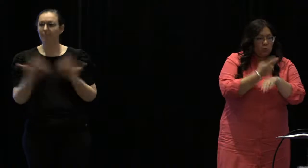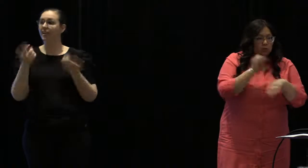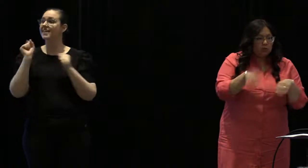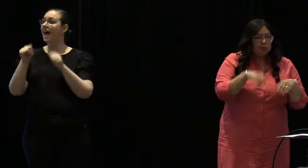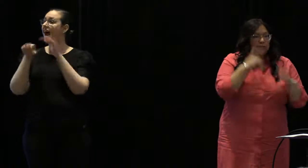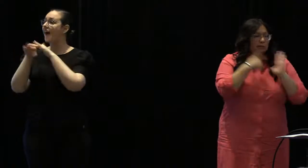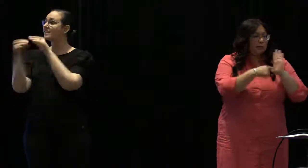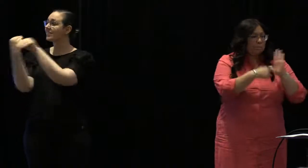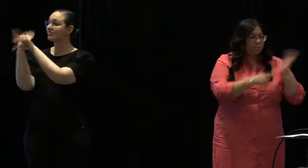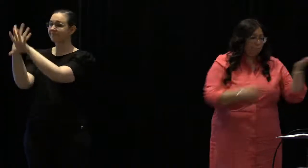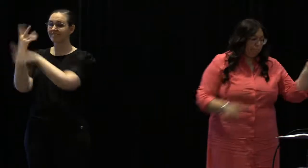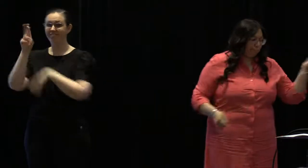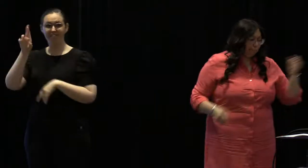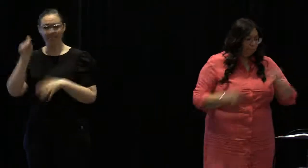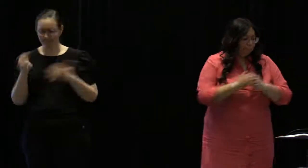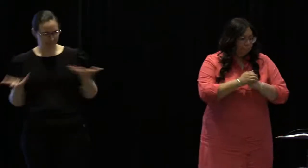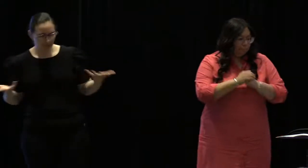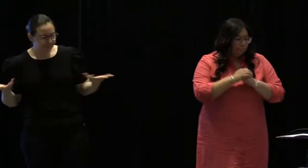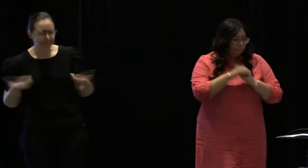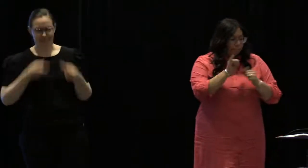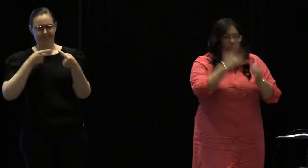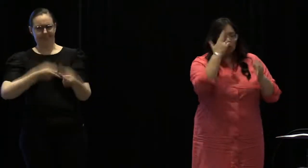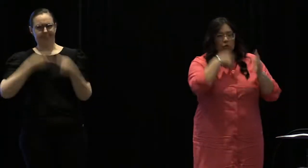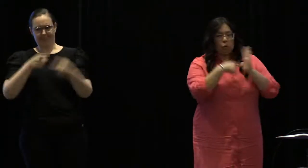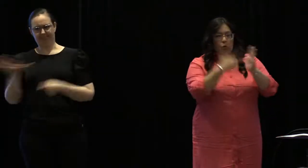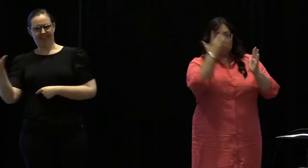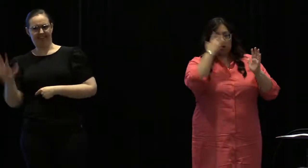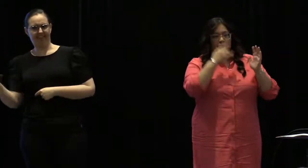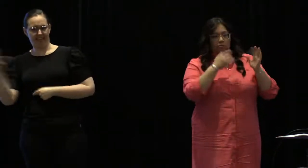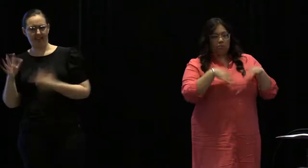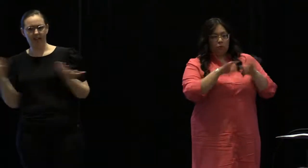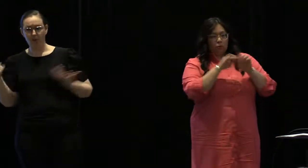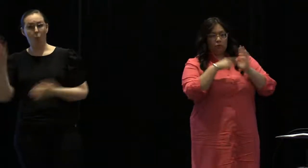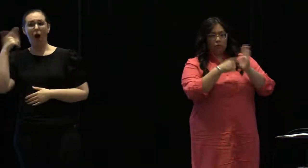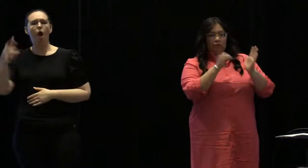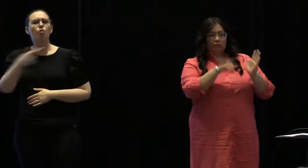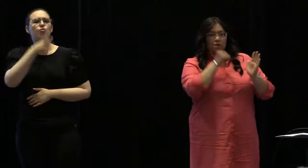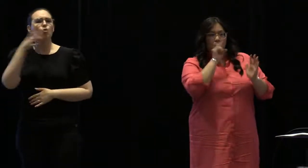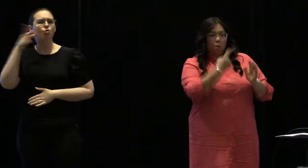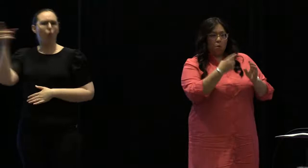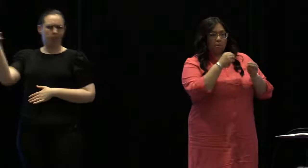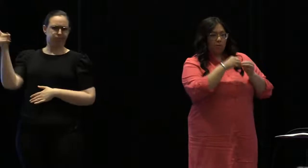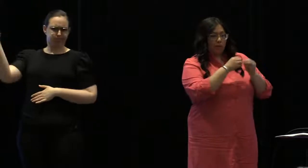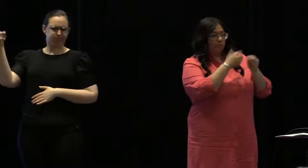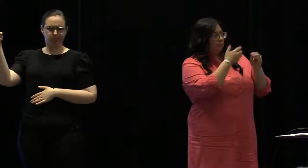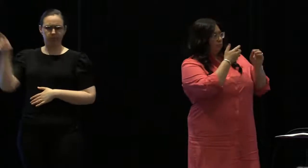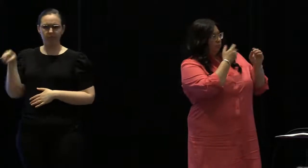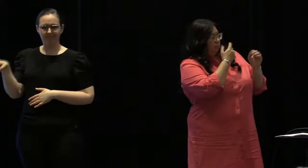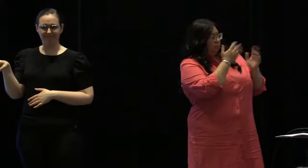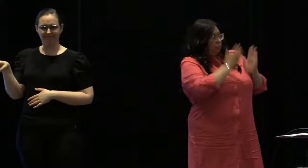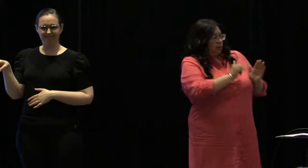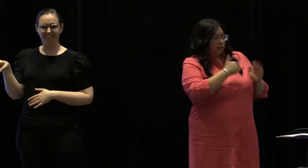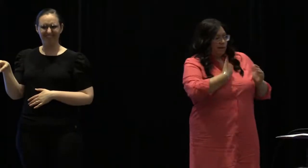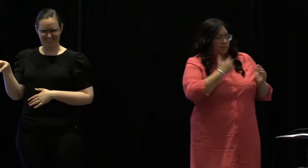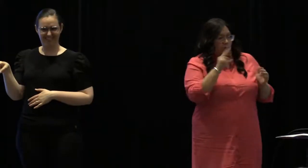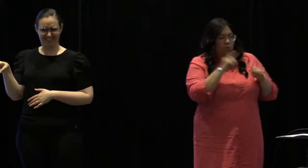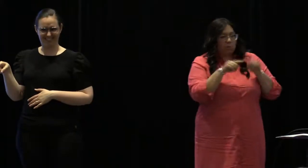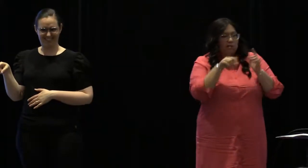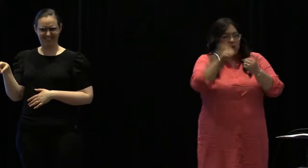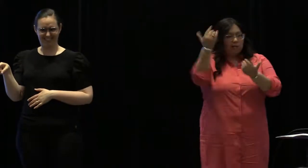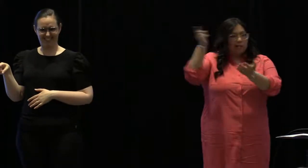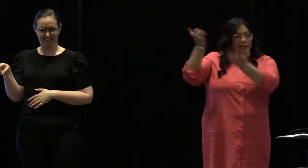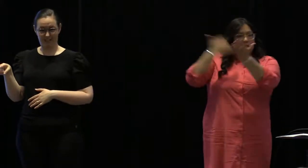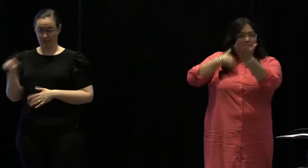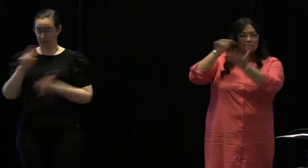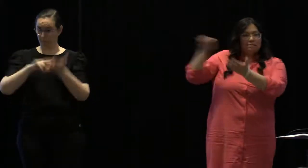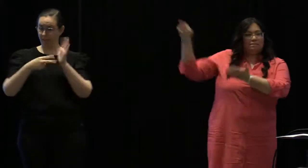the outside world, how to use different technologies. There is an access issue in